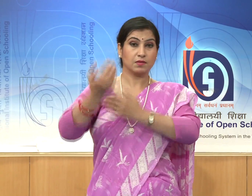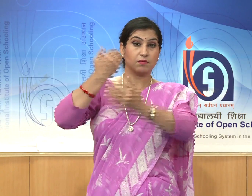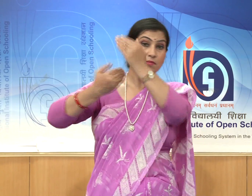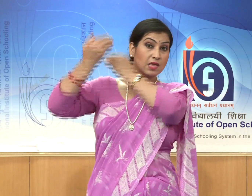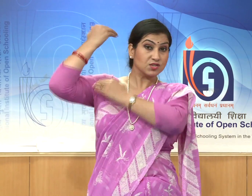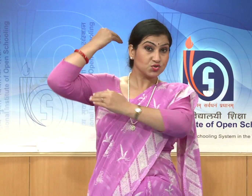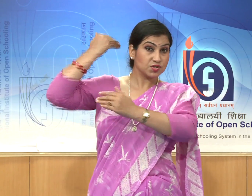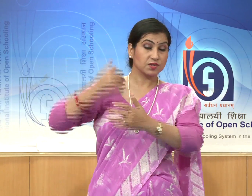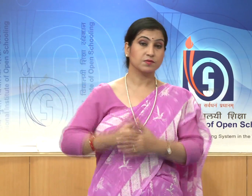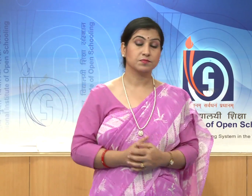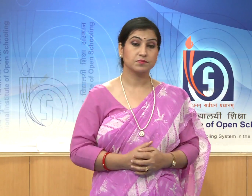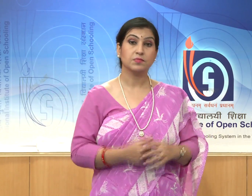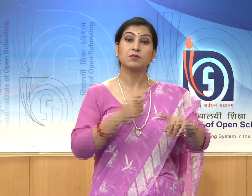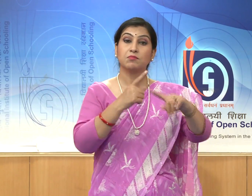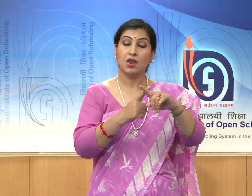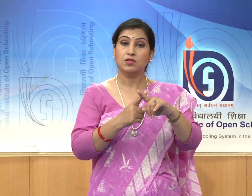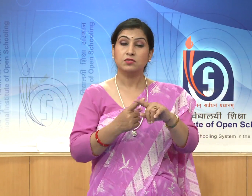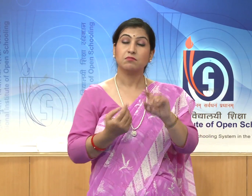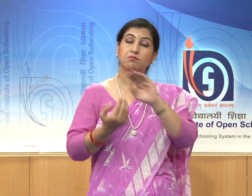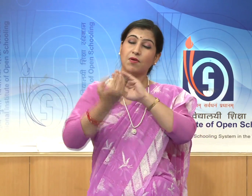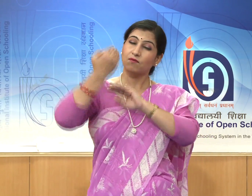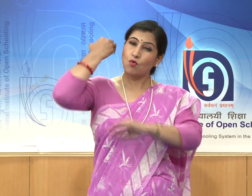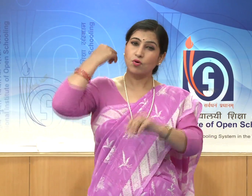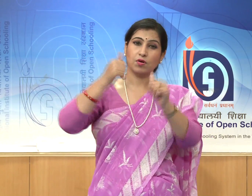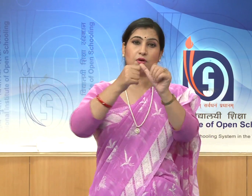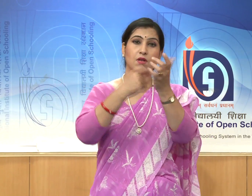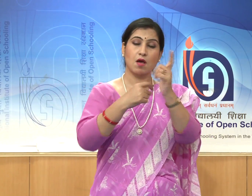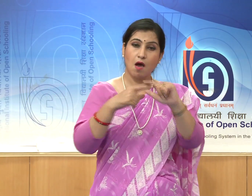history and appreciation of art